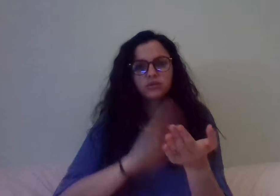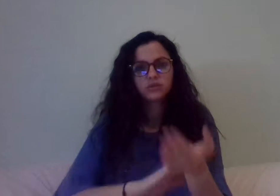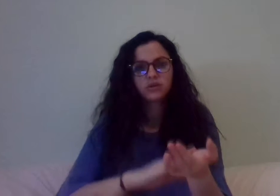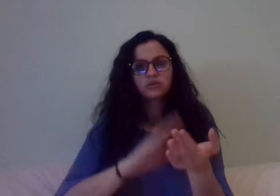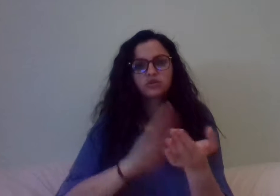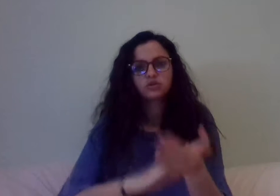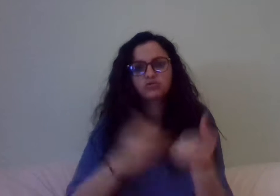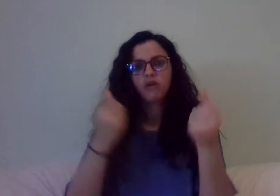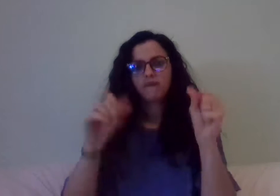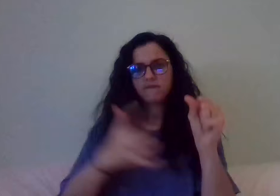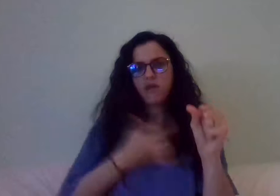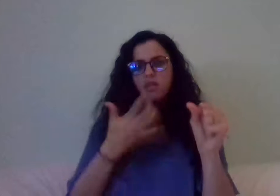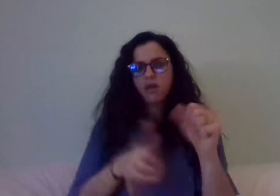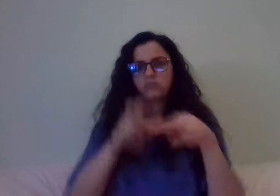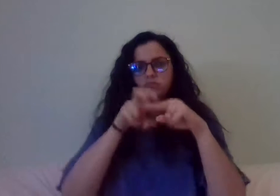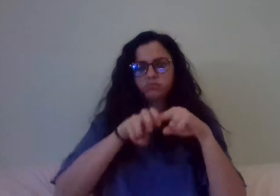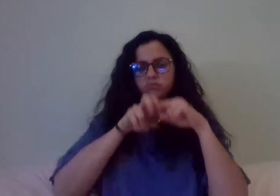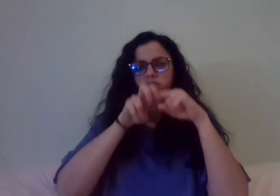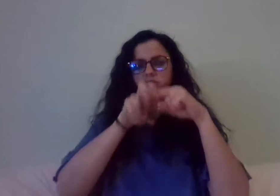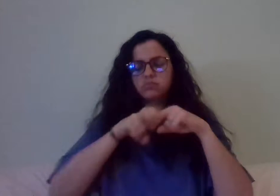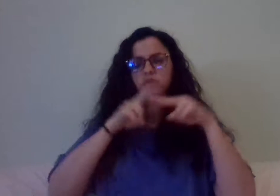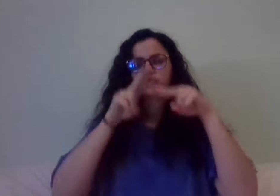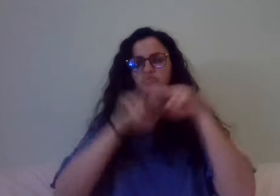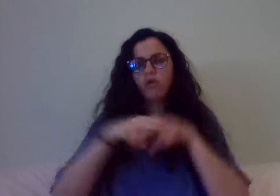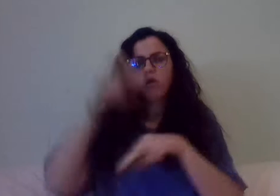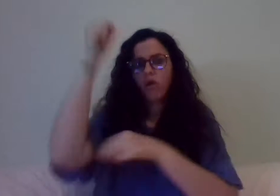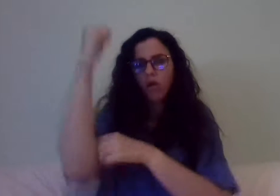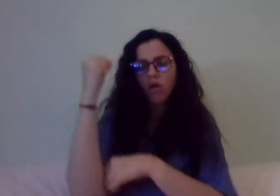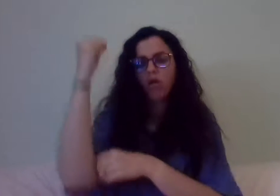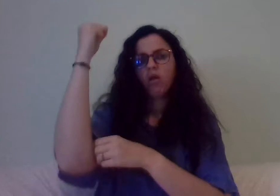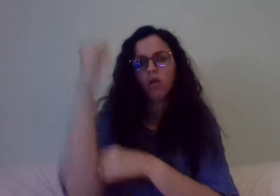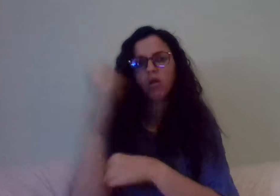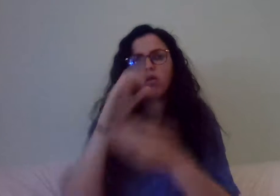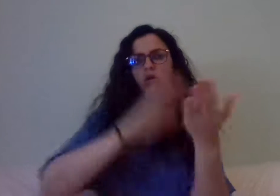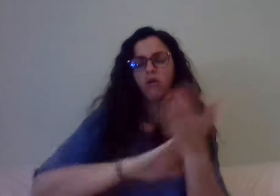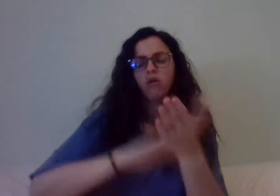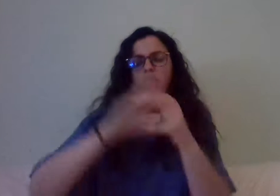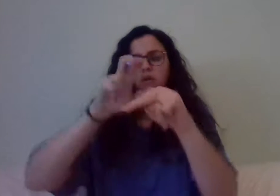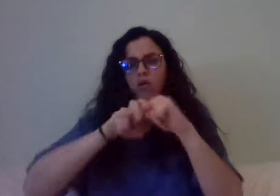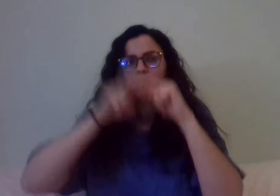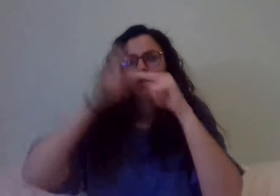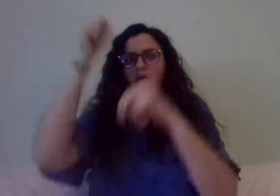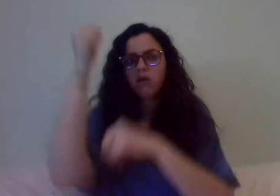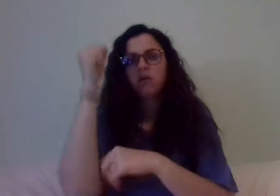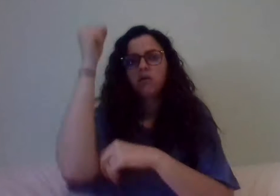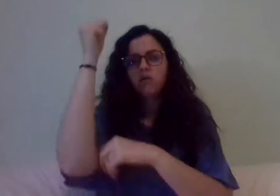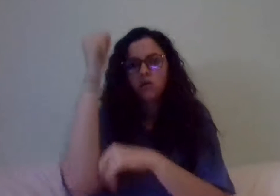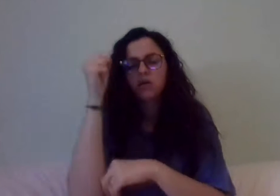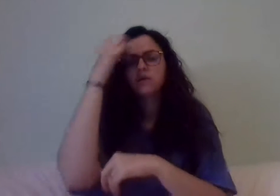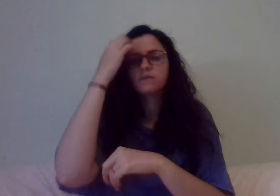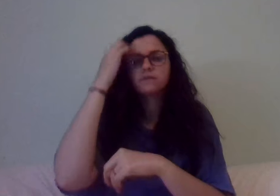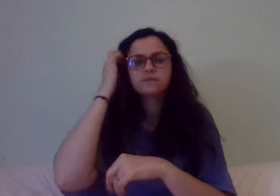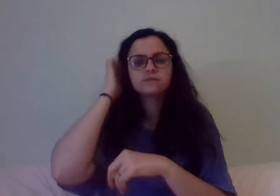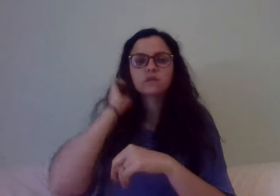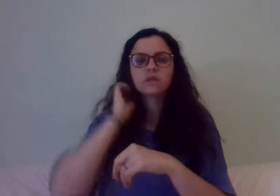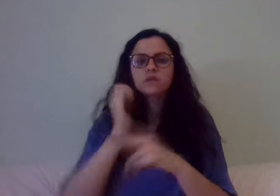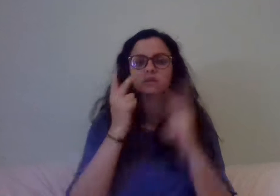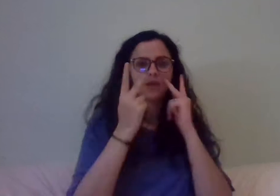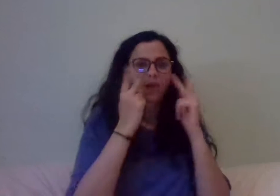train. And remember, we're looking at this whole section of paintings from the train, and you can see that I started with panel number 5,